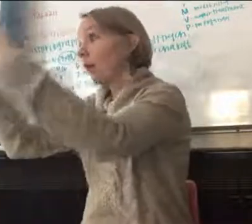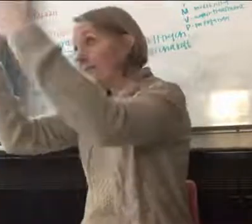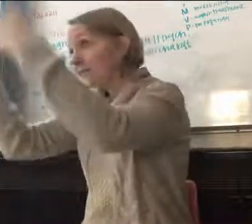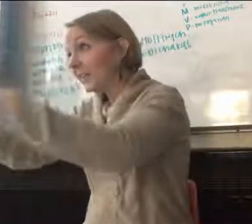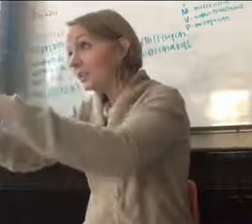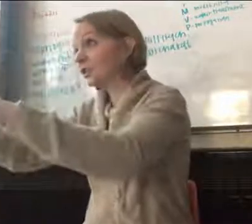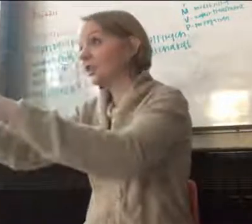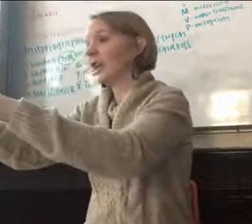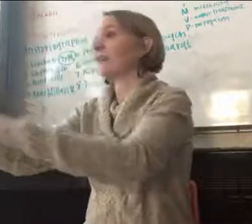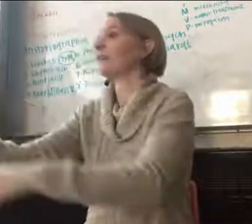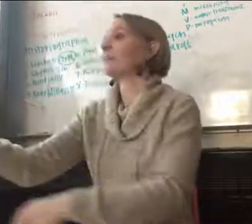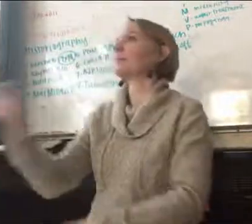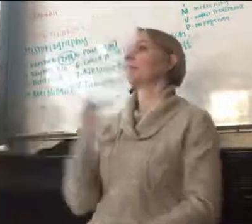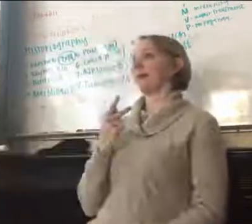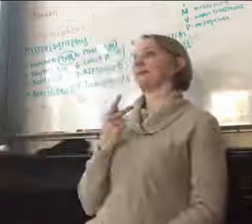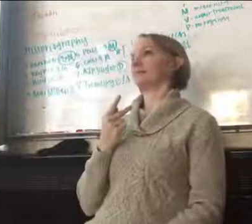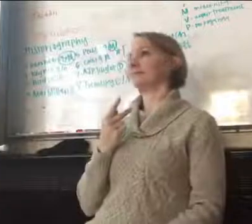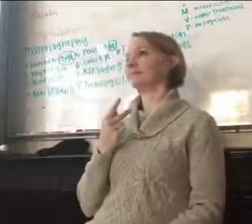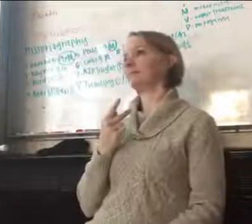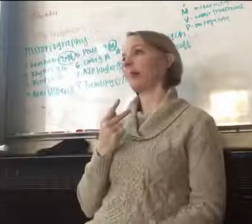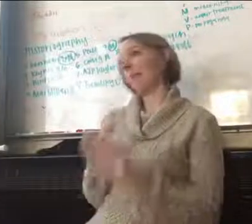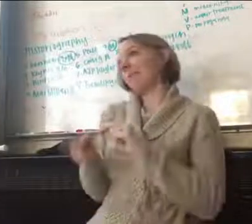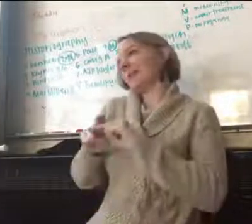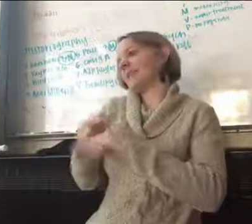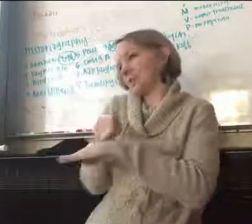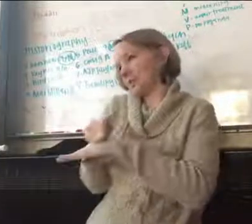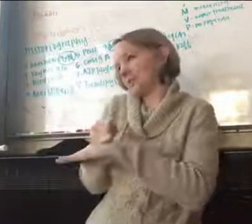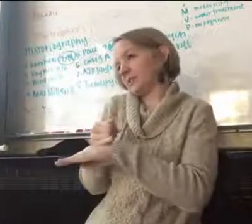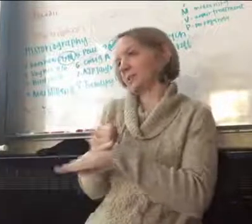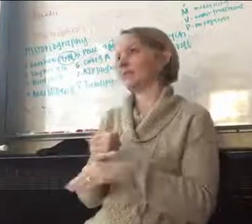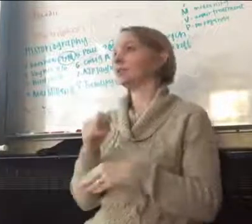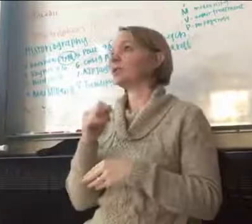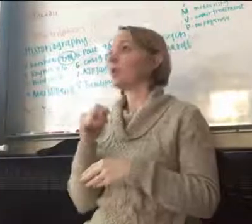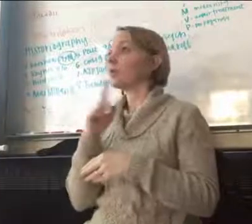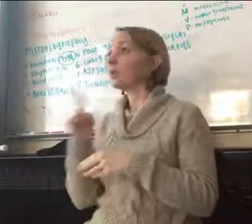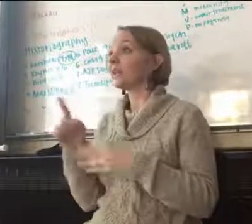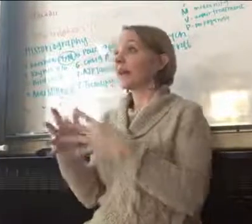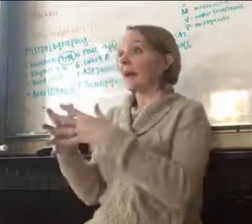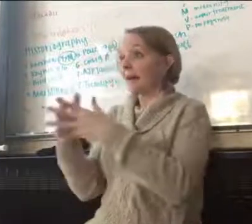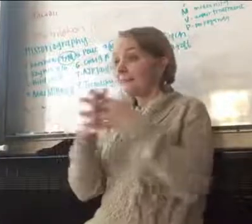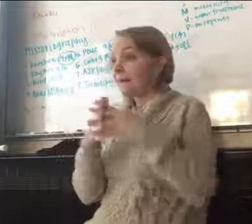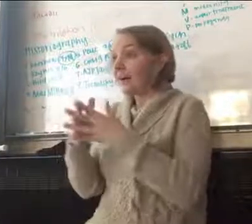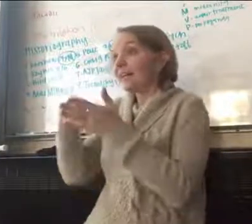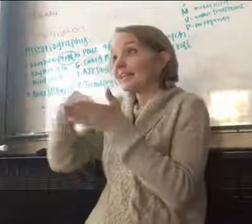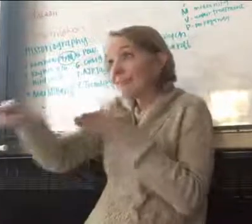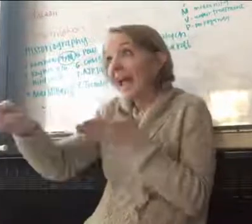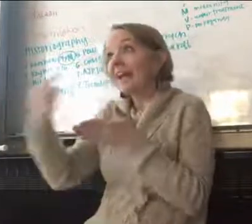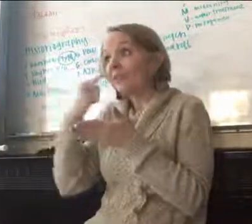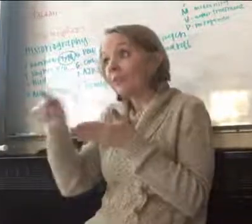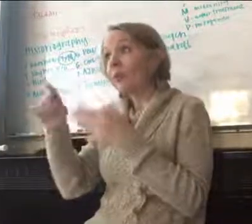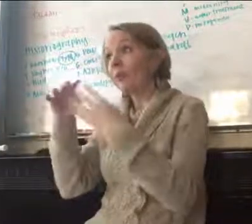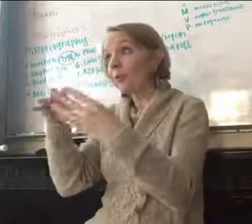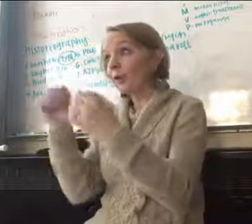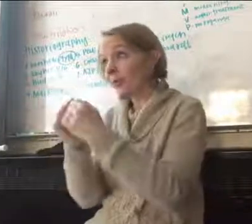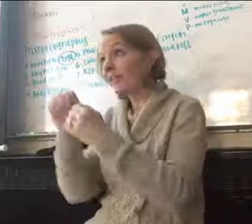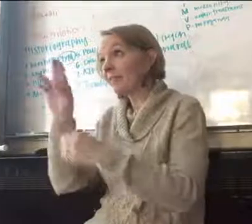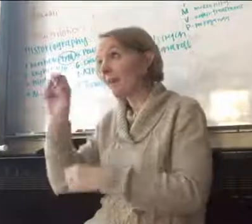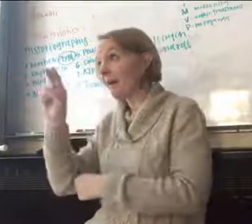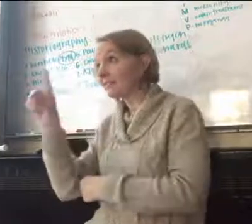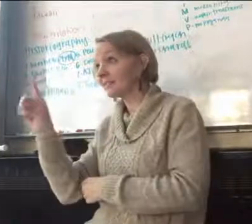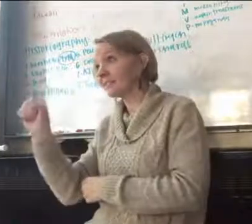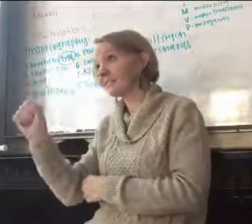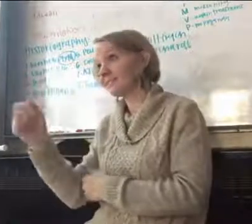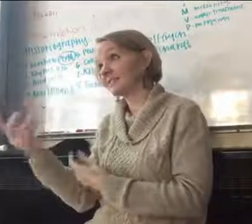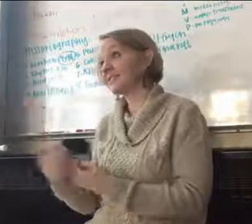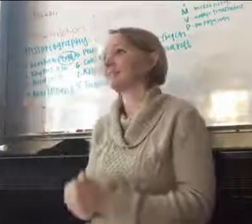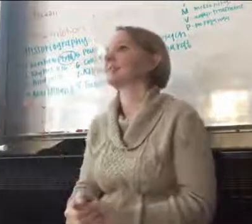over, you get that money back. So what happens is that basically Americans fund the war through these war bonds.